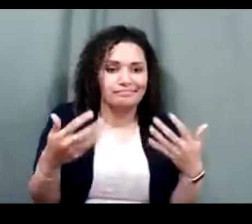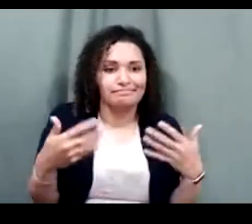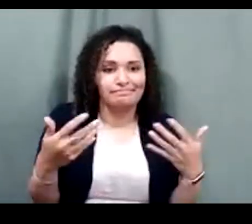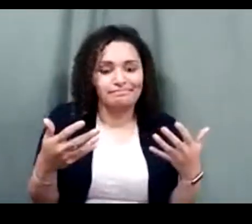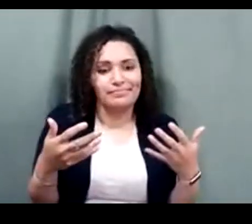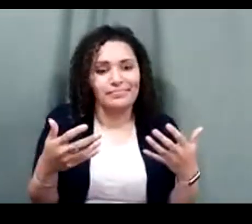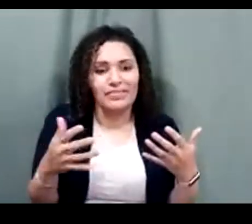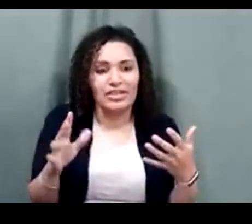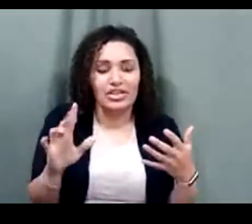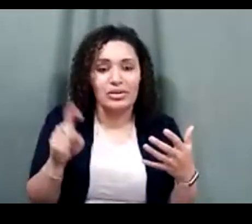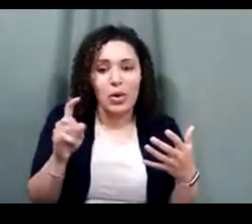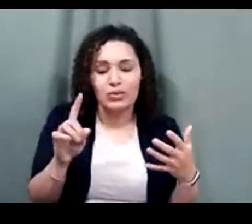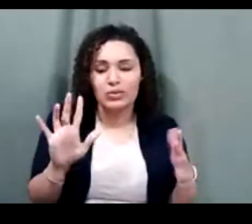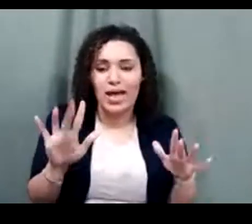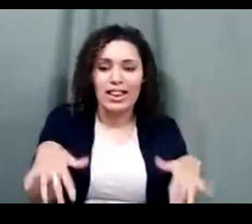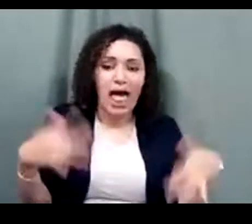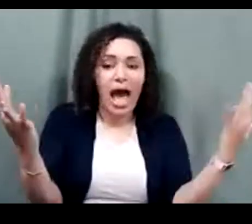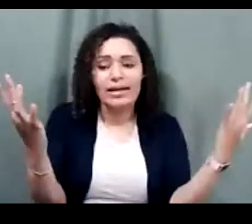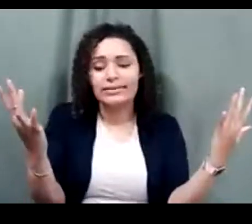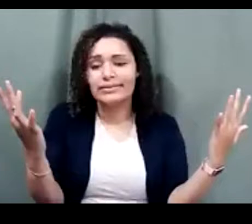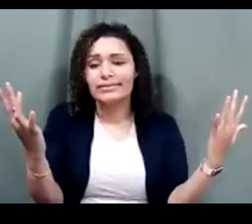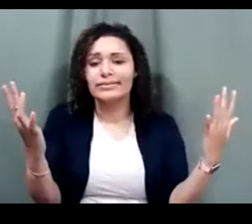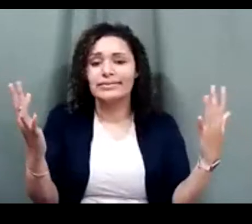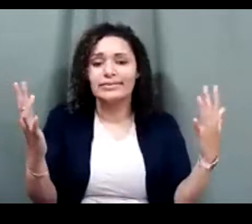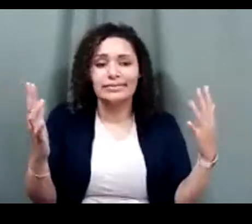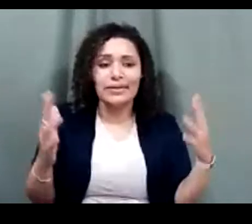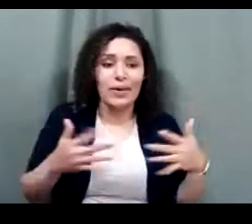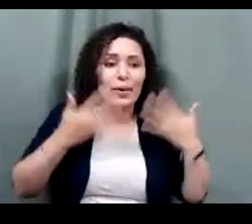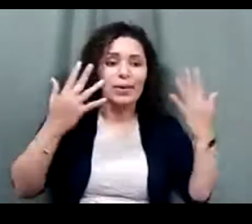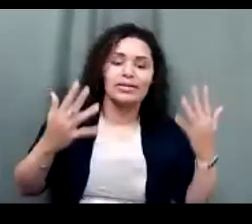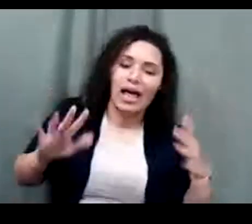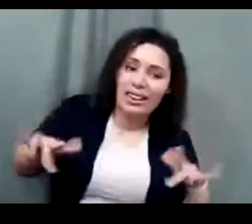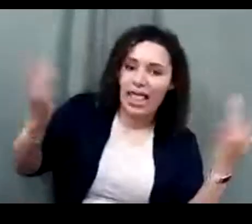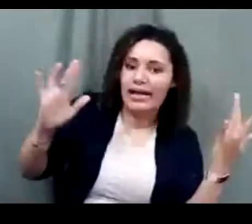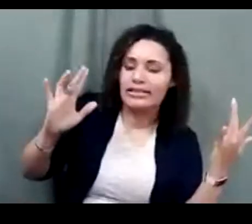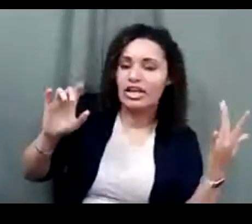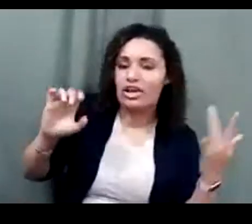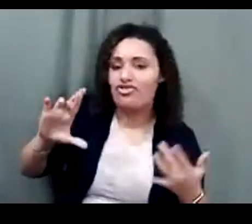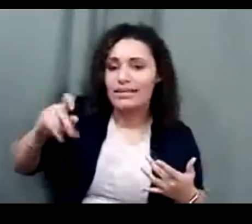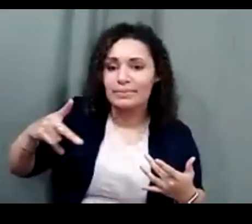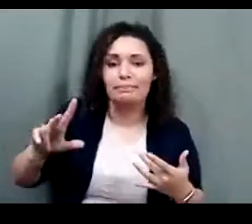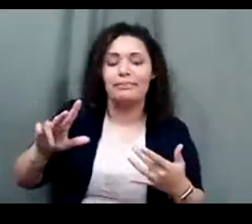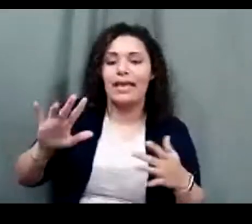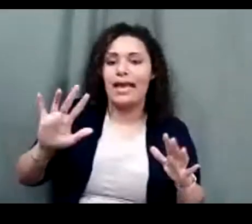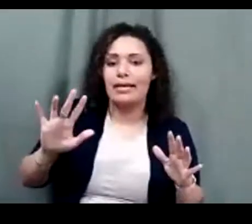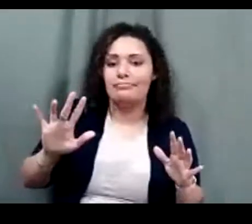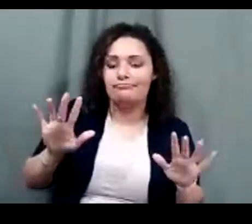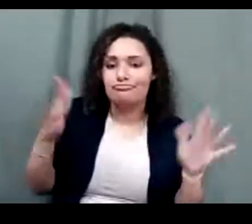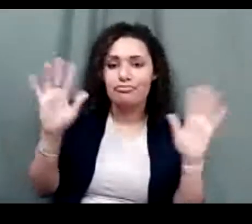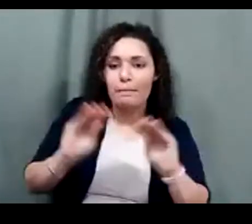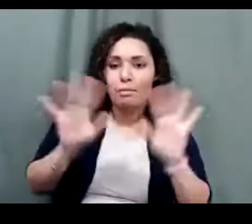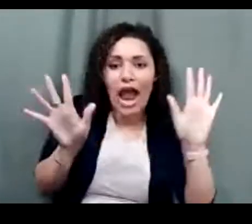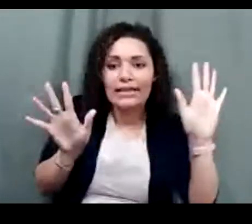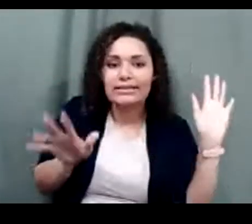light up be like, right. I don't know, be light. Well, light it's just light and crisp and bright and kind of,